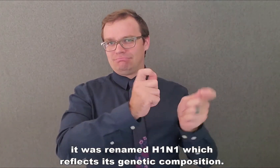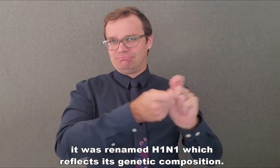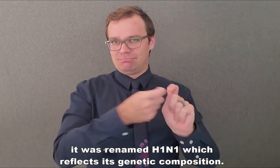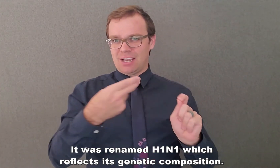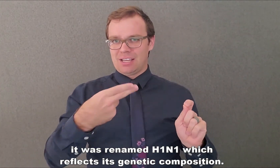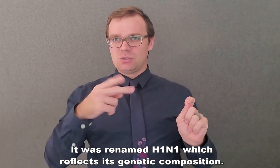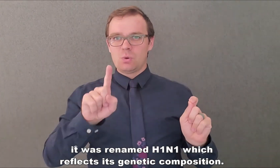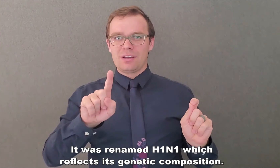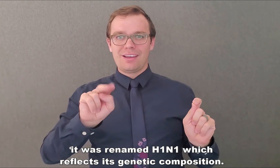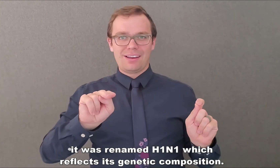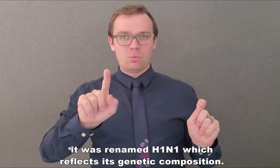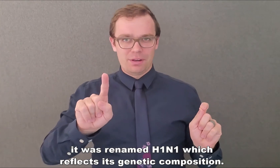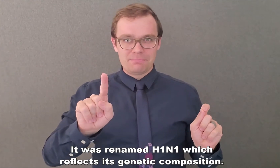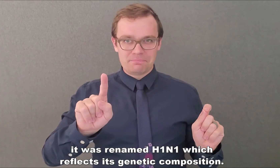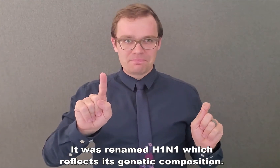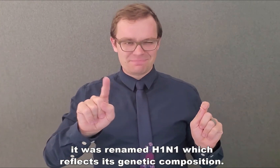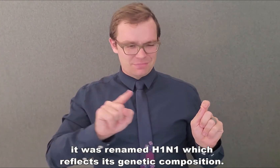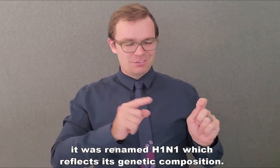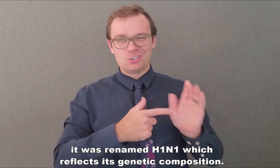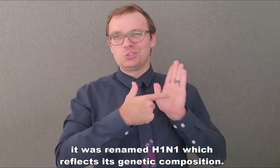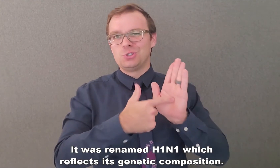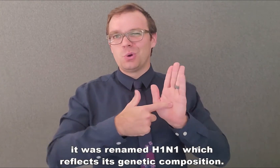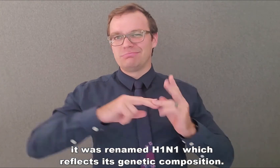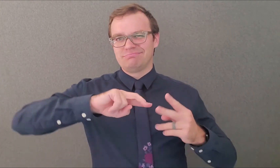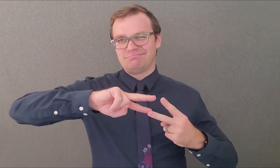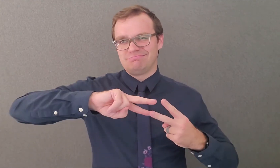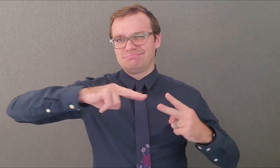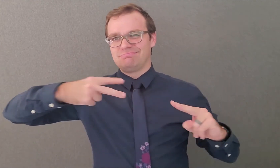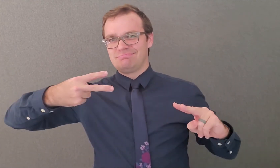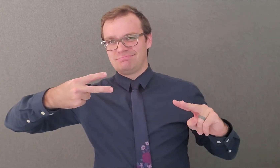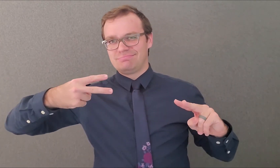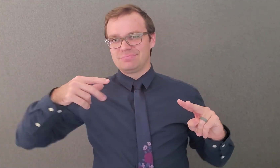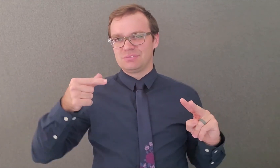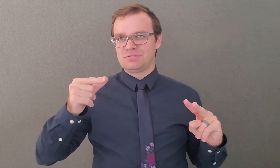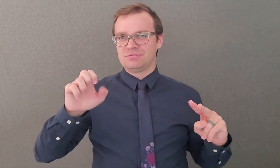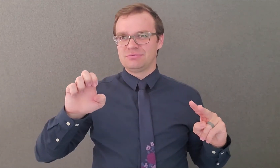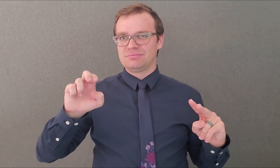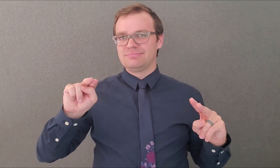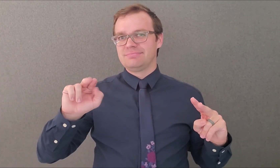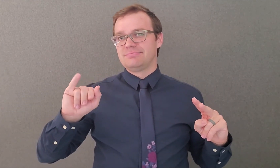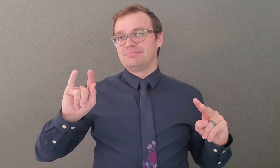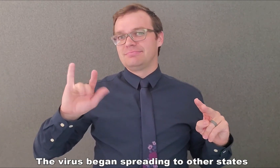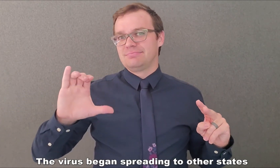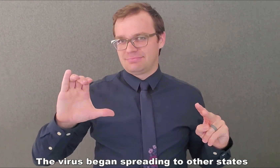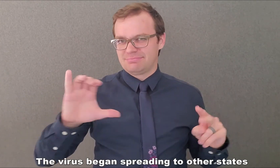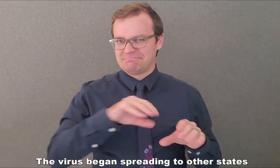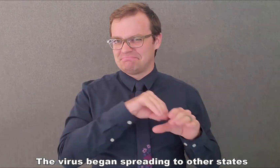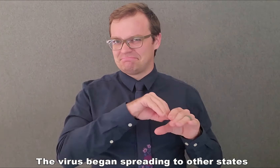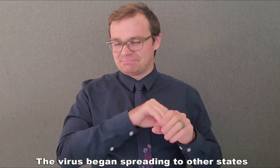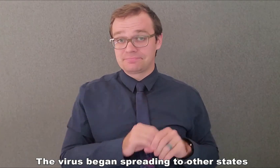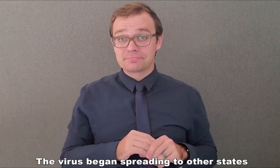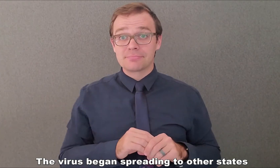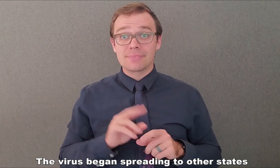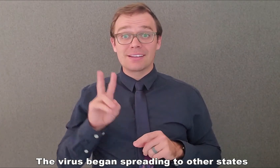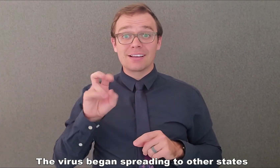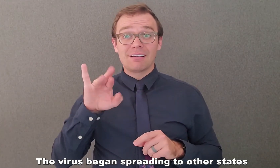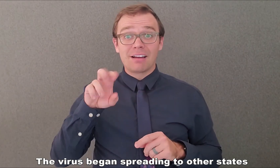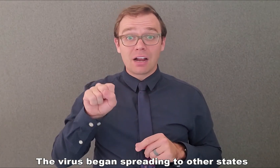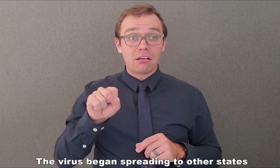H1N1, which reflects its genetic composition. The virus began spreading to other states